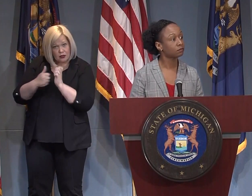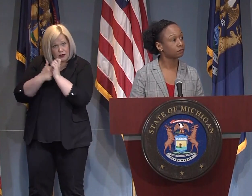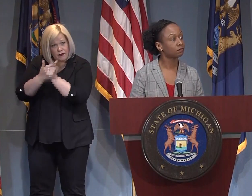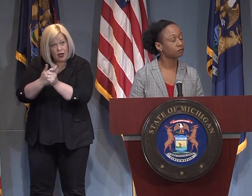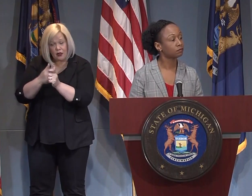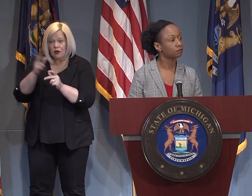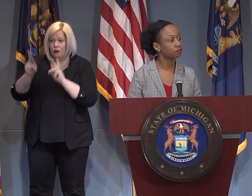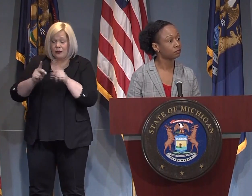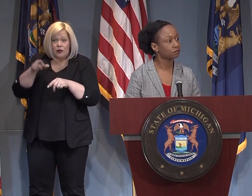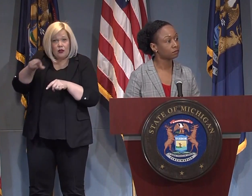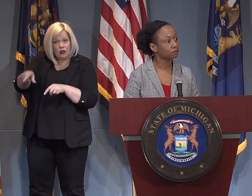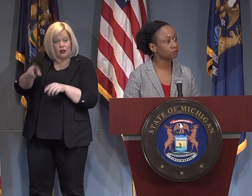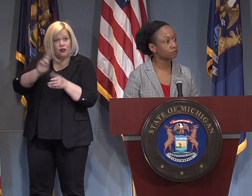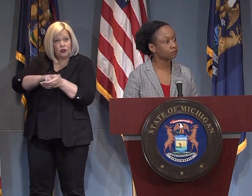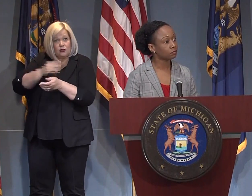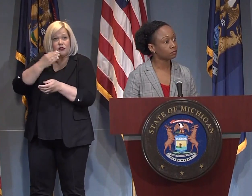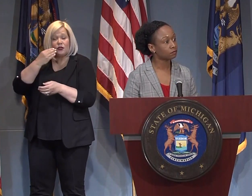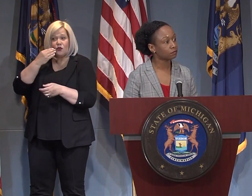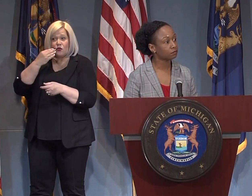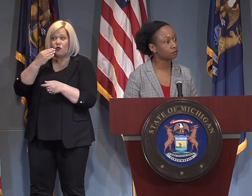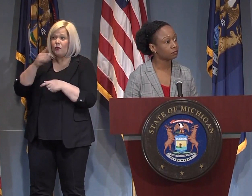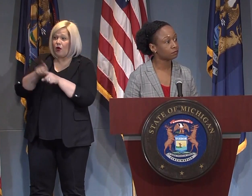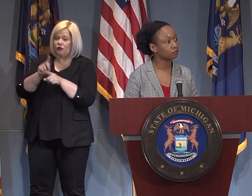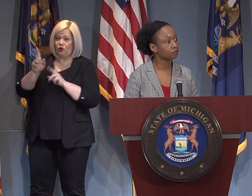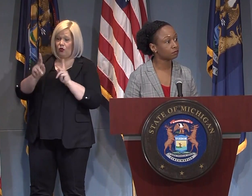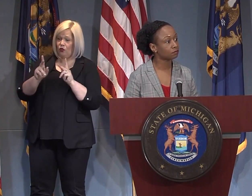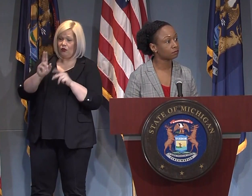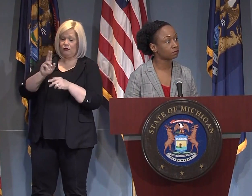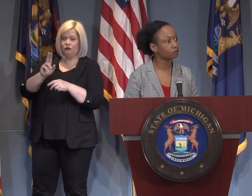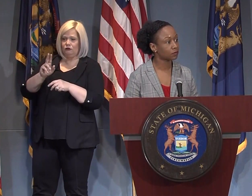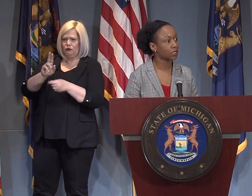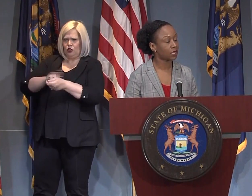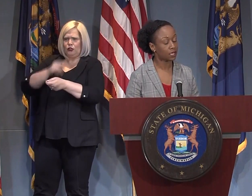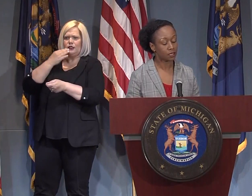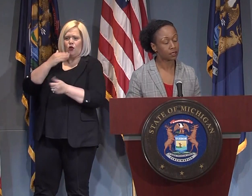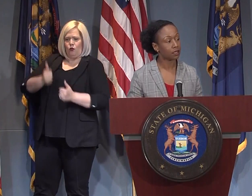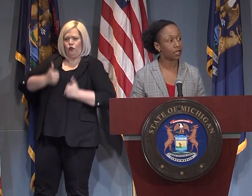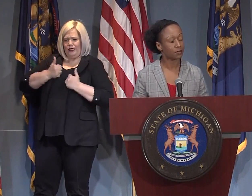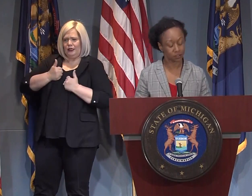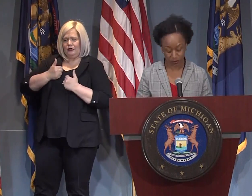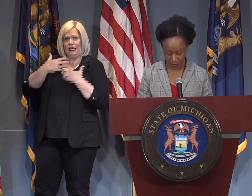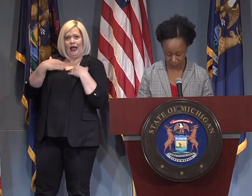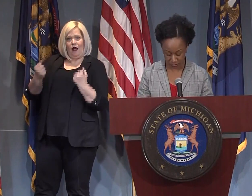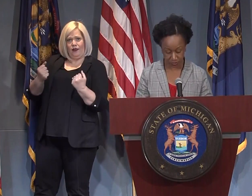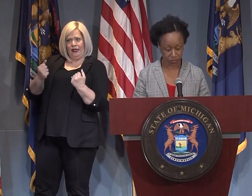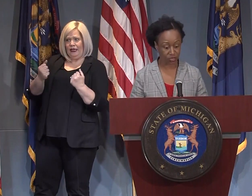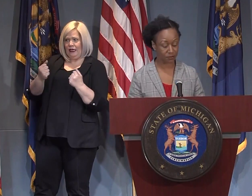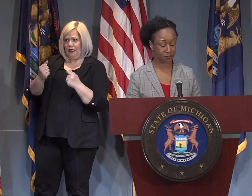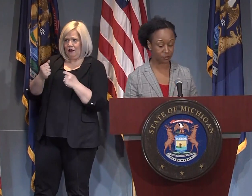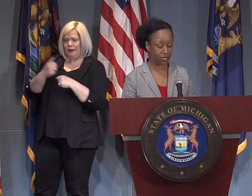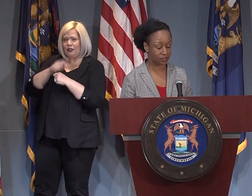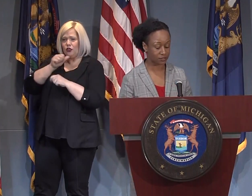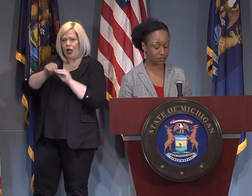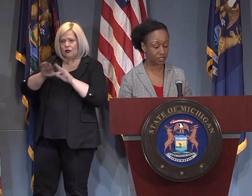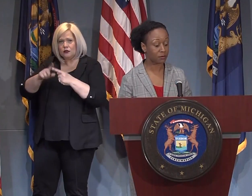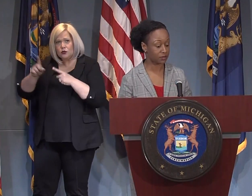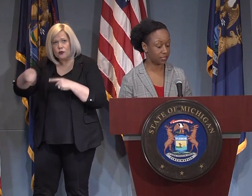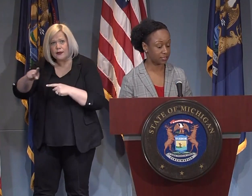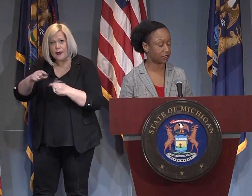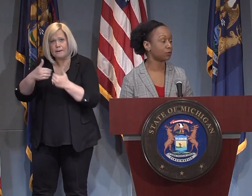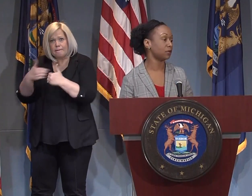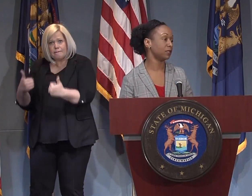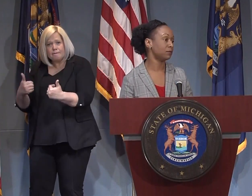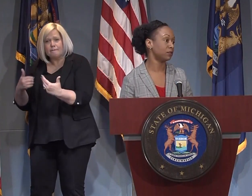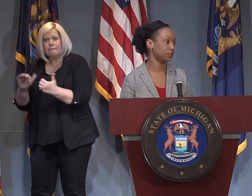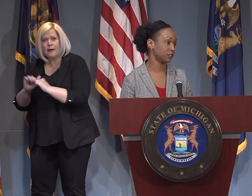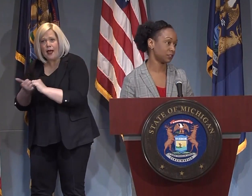facilities, as well as keeping the patients that are currently healthy and separate? Absolutely. So you're absolutely right. There's a couple things